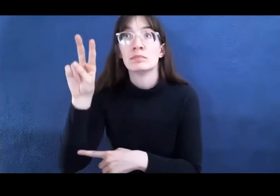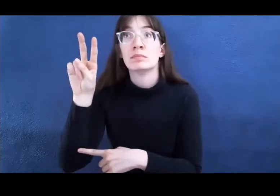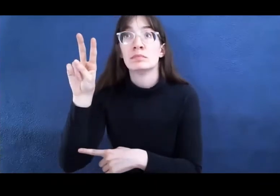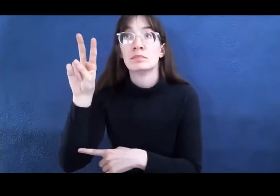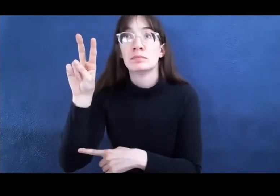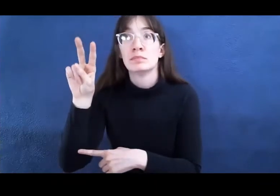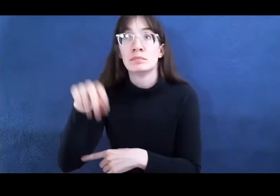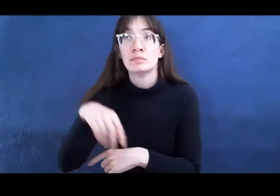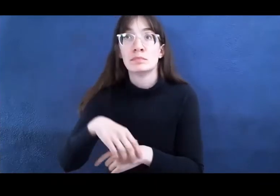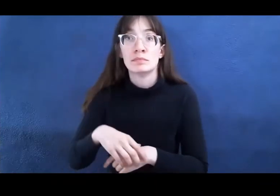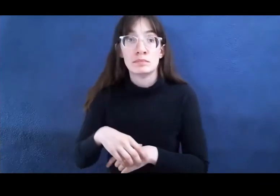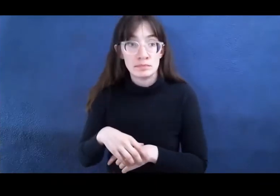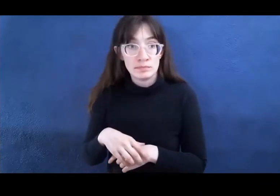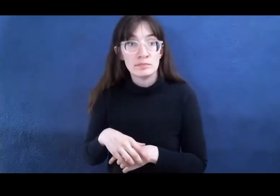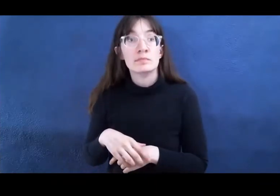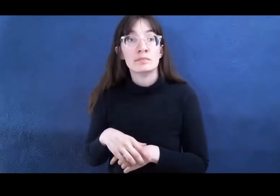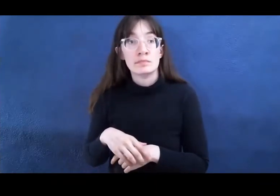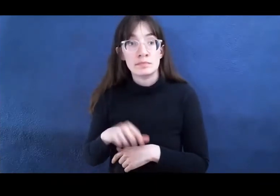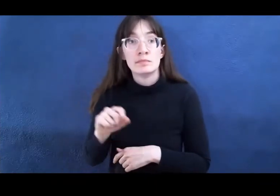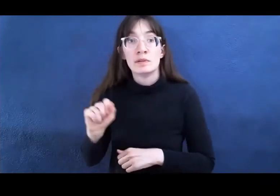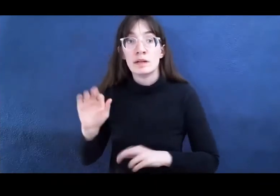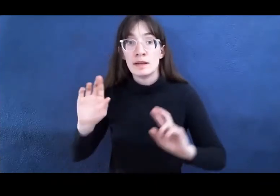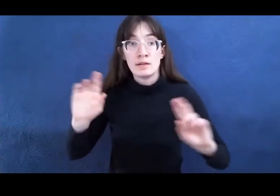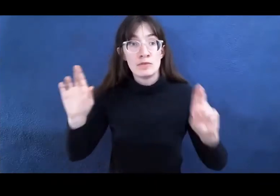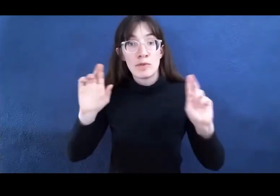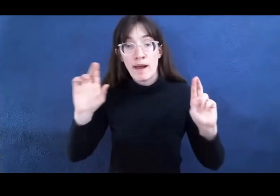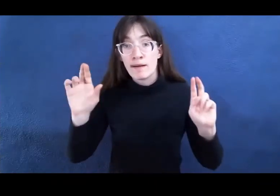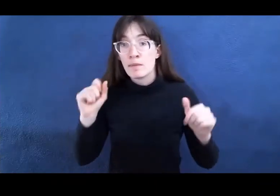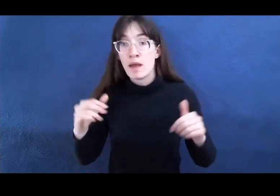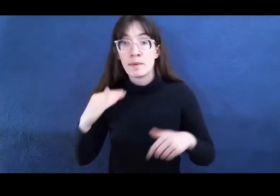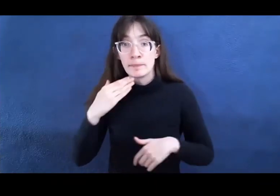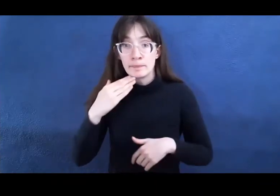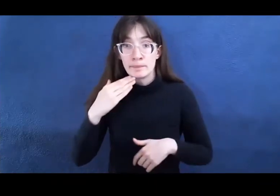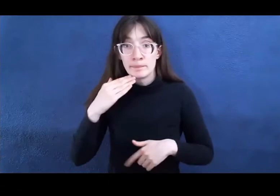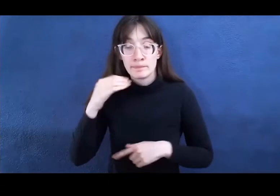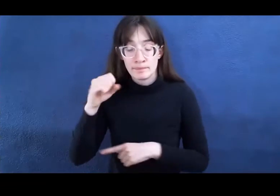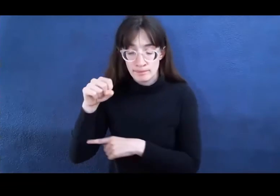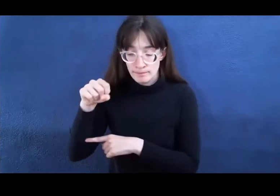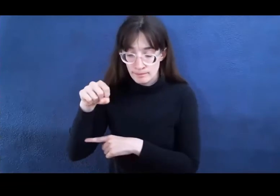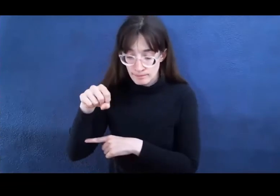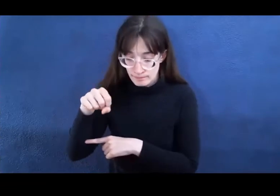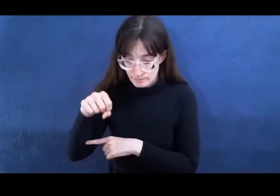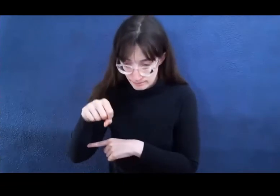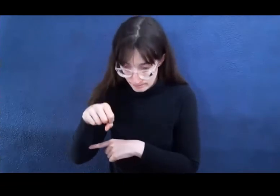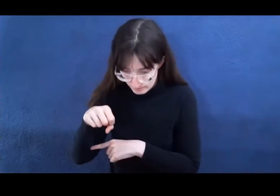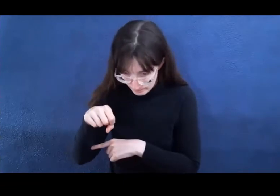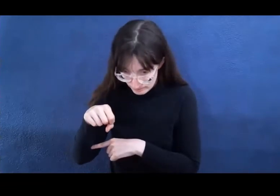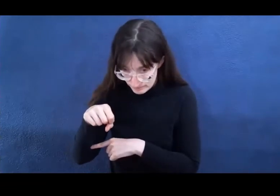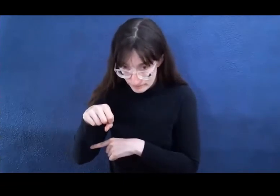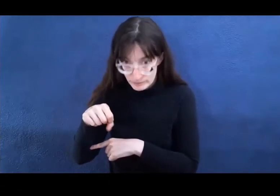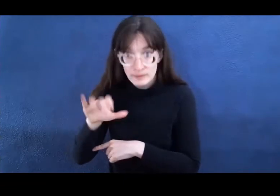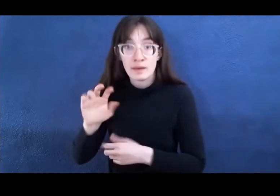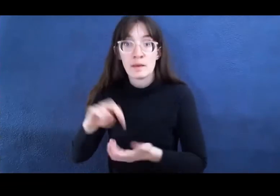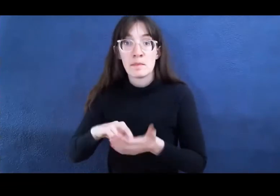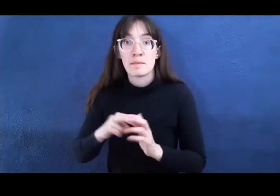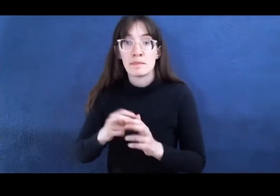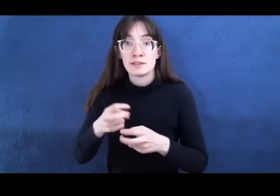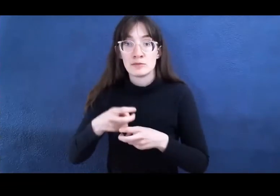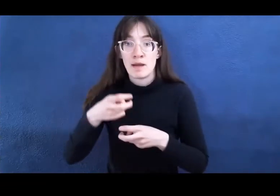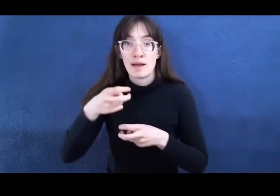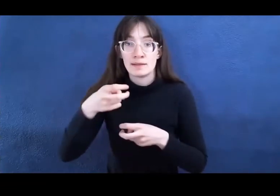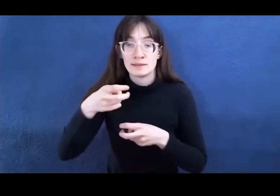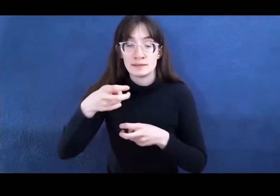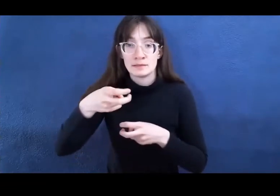you could start to lower your chin. Maybe you look down. You might also want to start to round your spine,